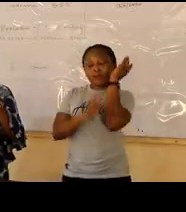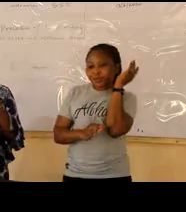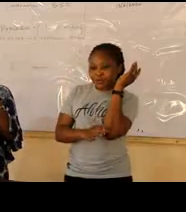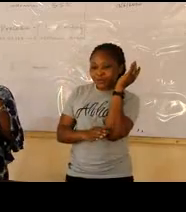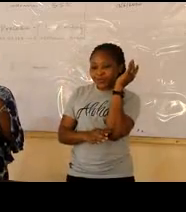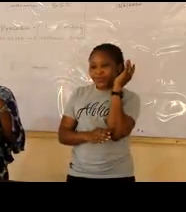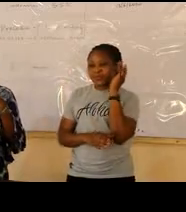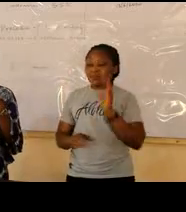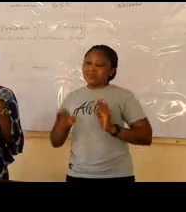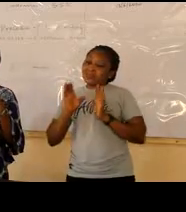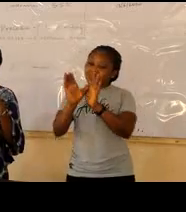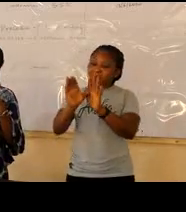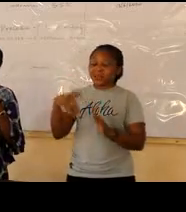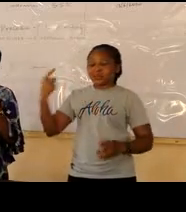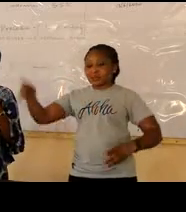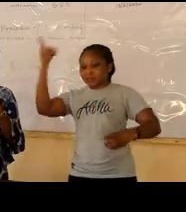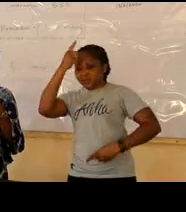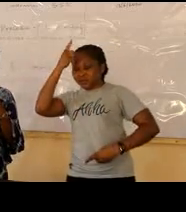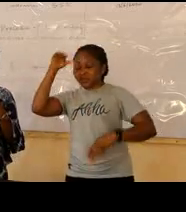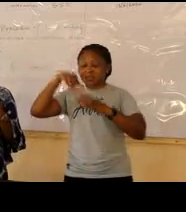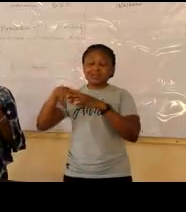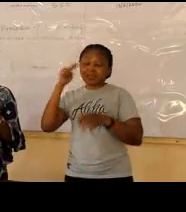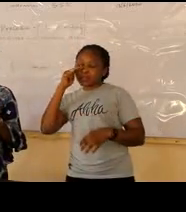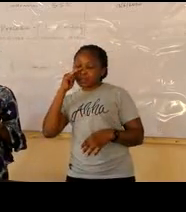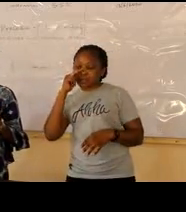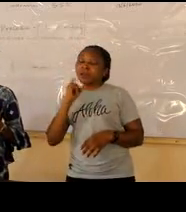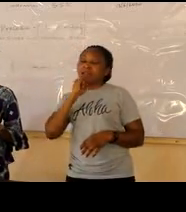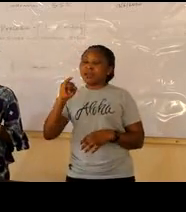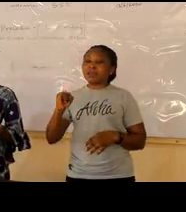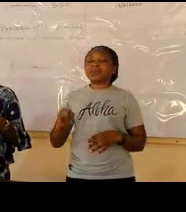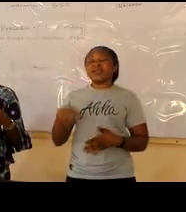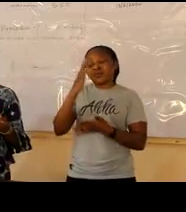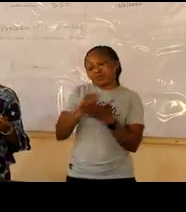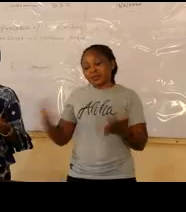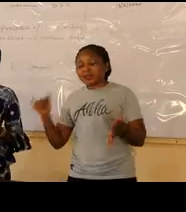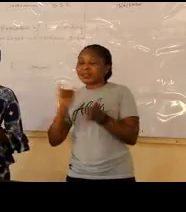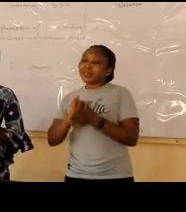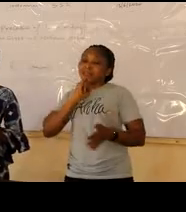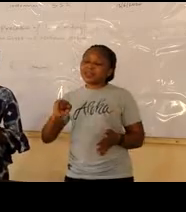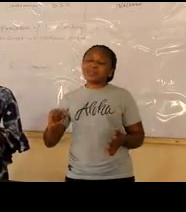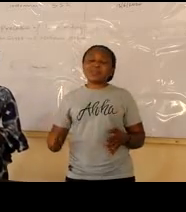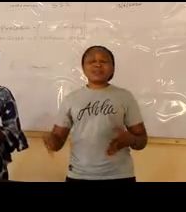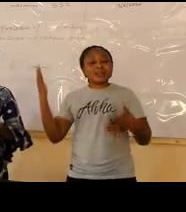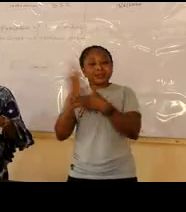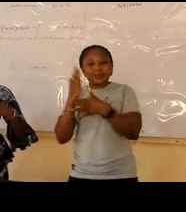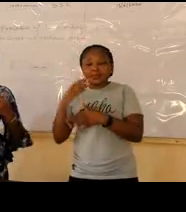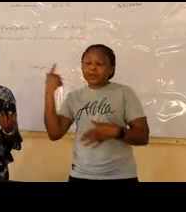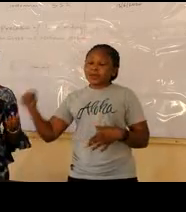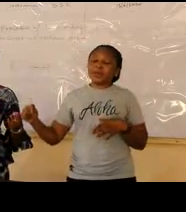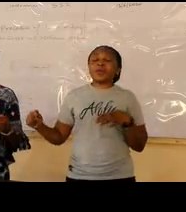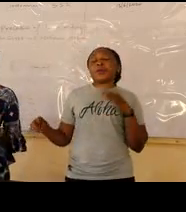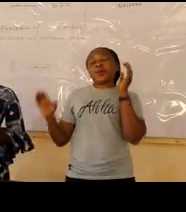in rainy season now, so many areas are suffering from what? Erosions and all that. All these things are issues confronting the country.